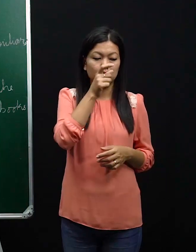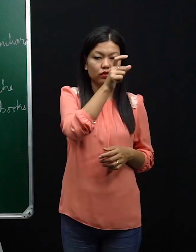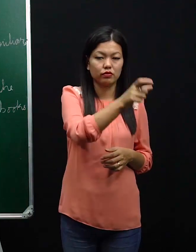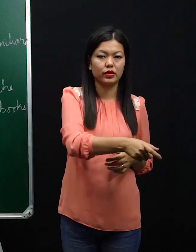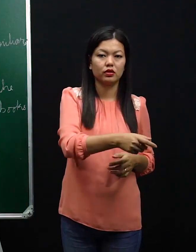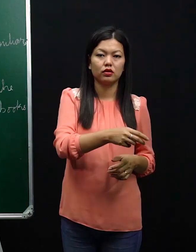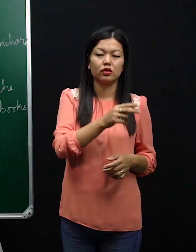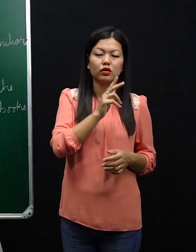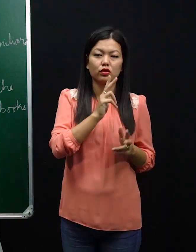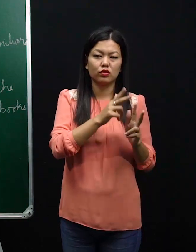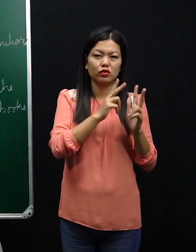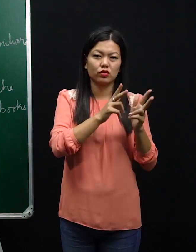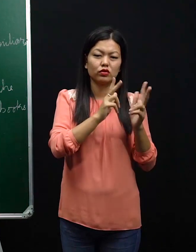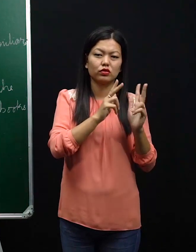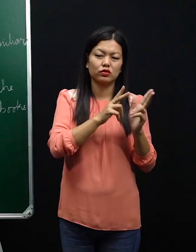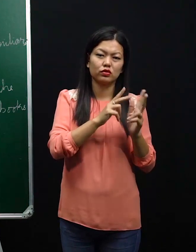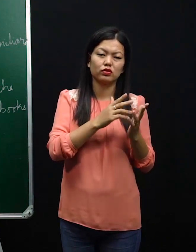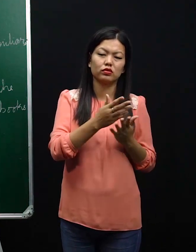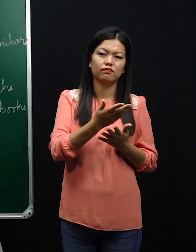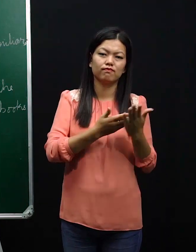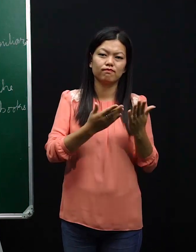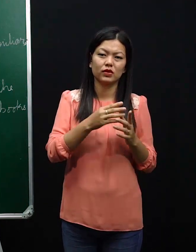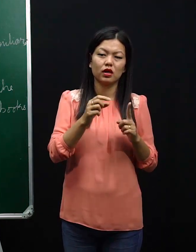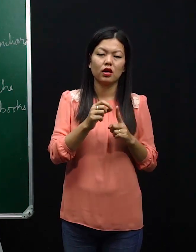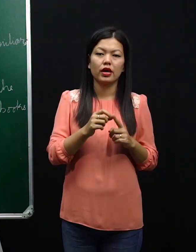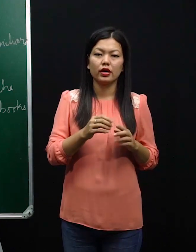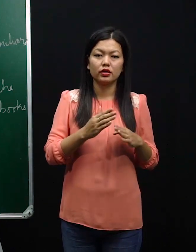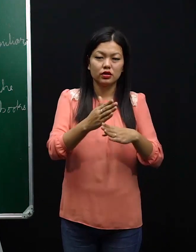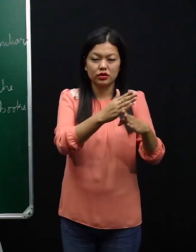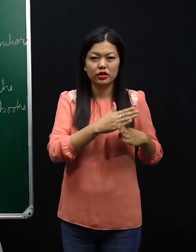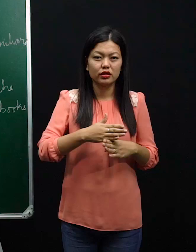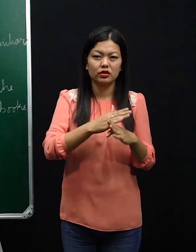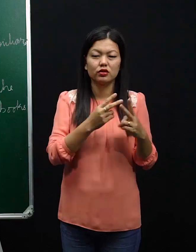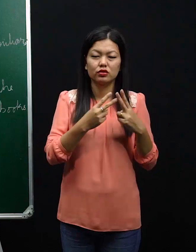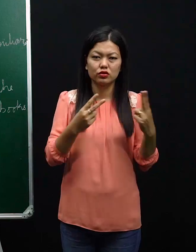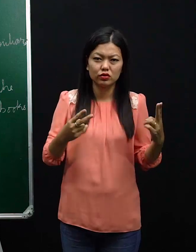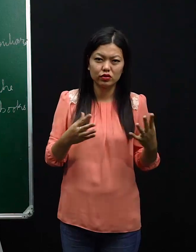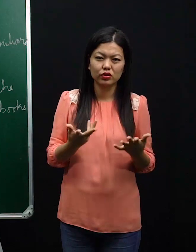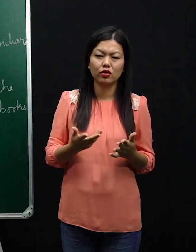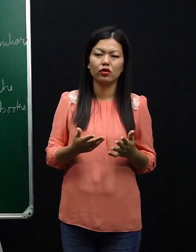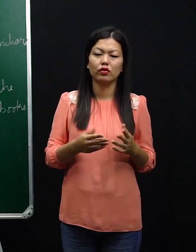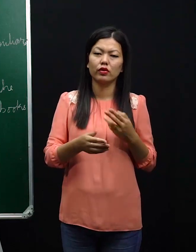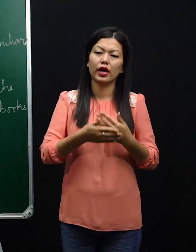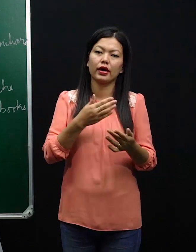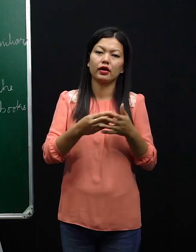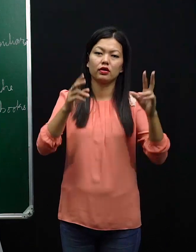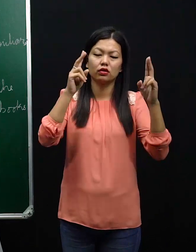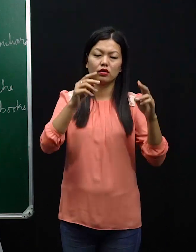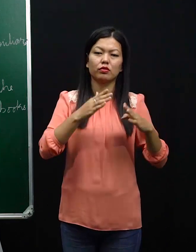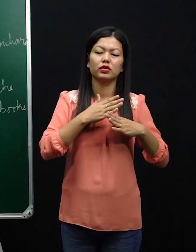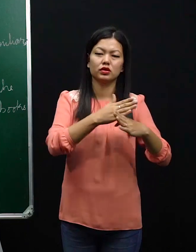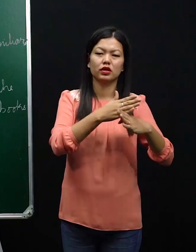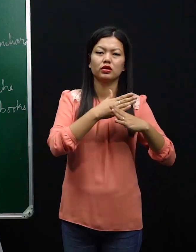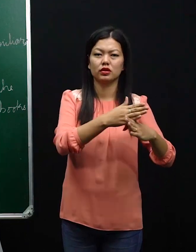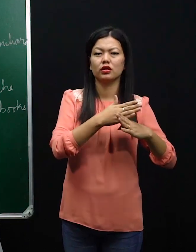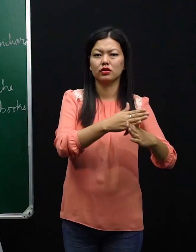knowing that this Ernest was a very wise man, though he was just an ordinary man in the neighborhood,